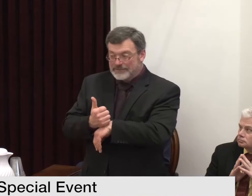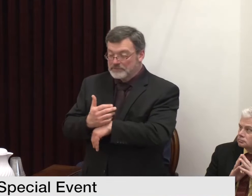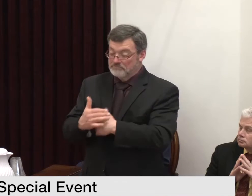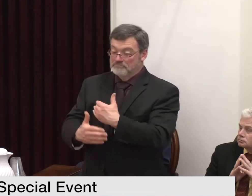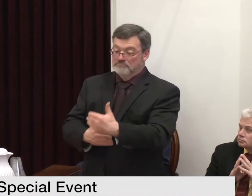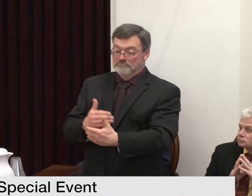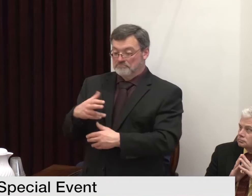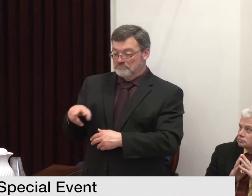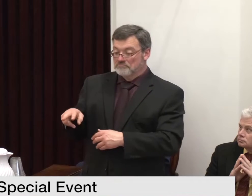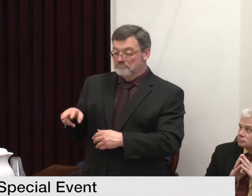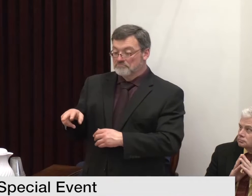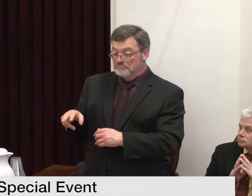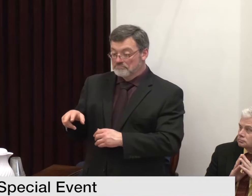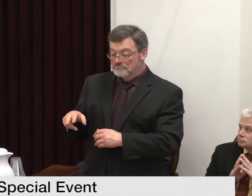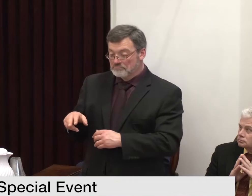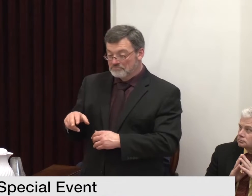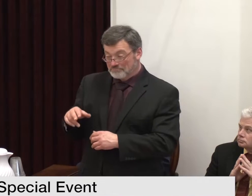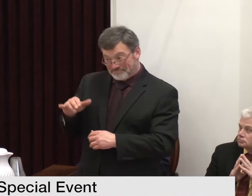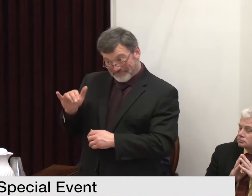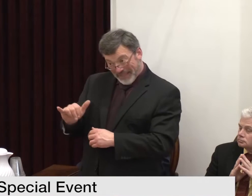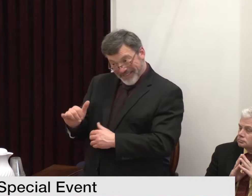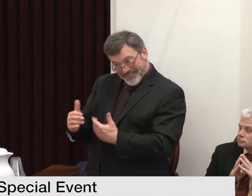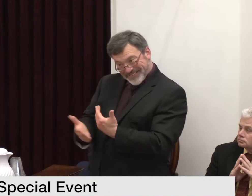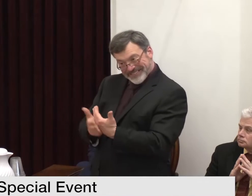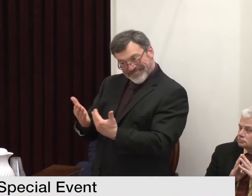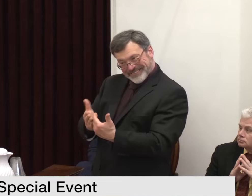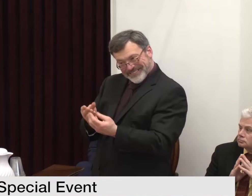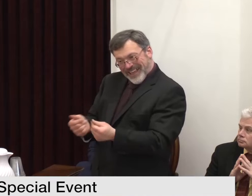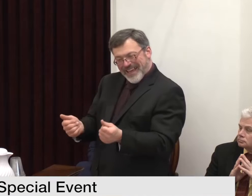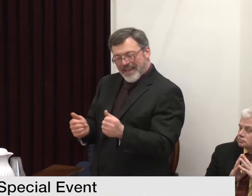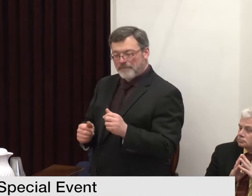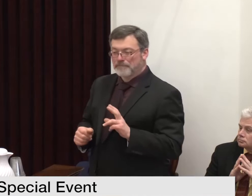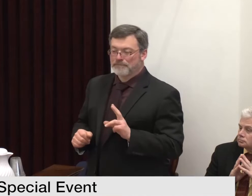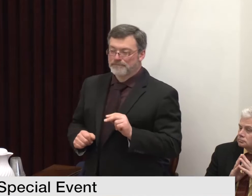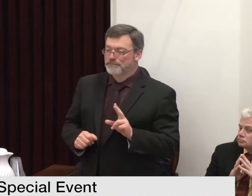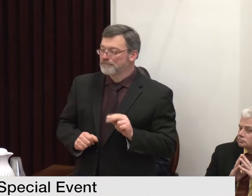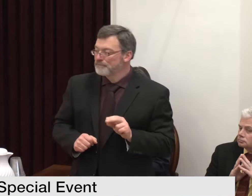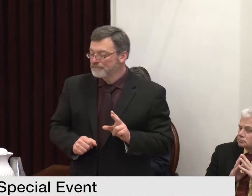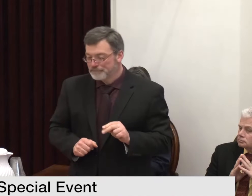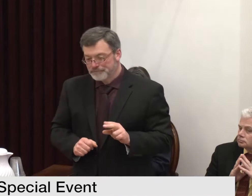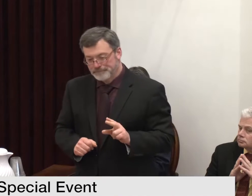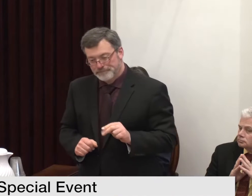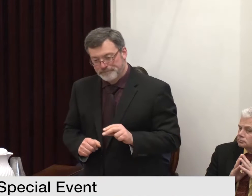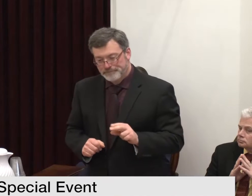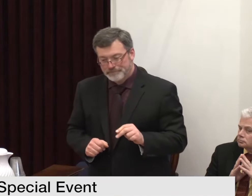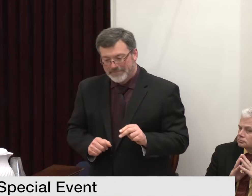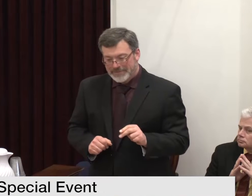easy solution. As much as you all want to stop the pain and loss,